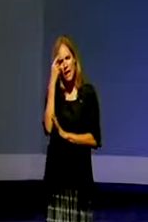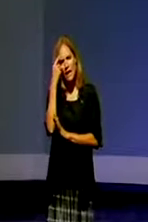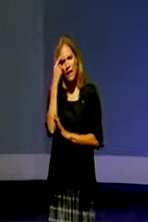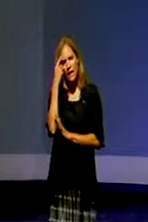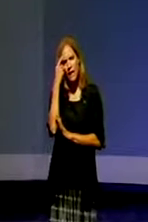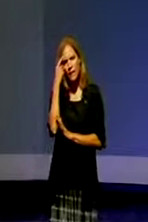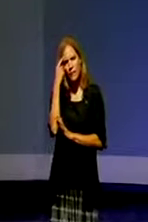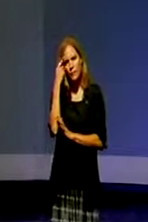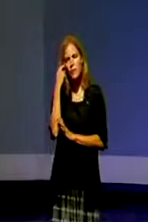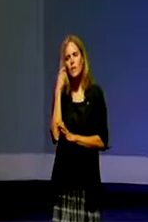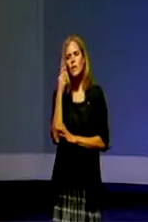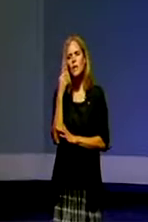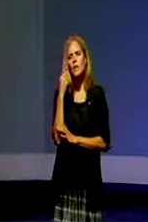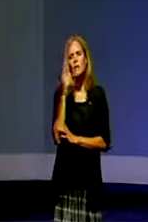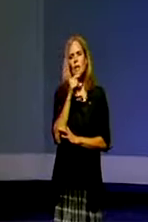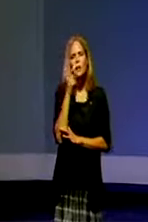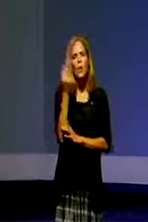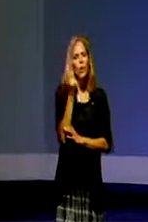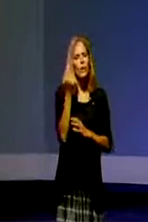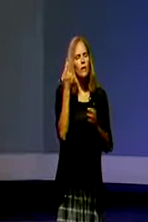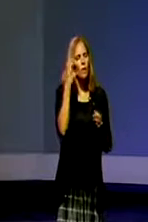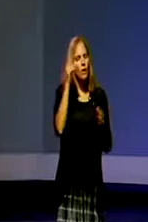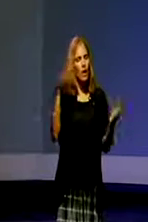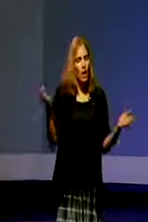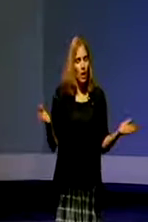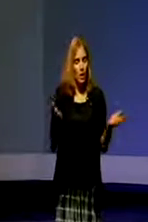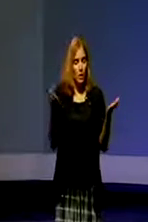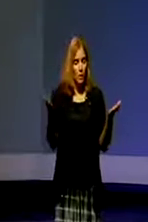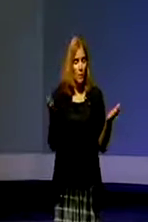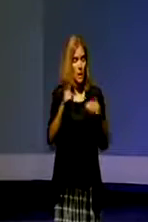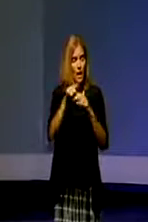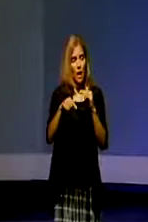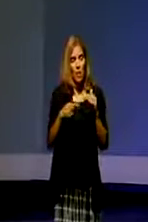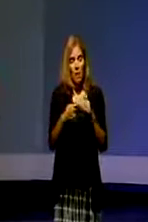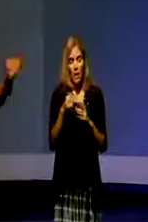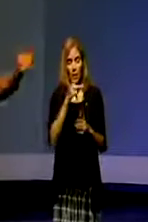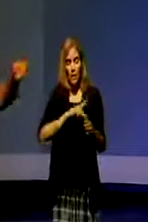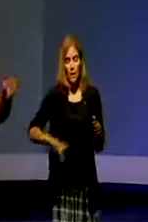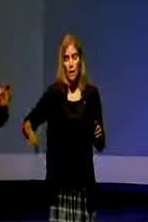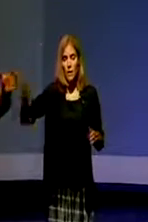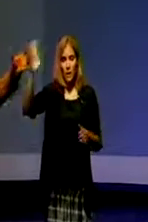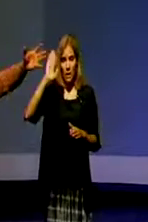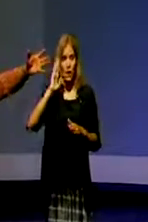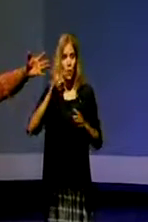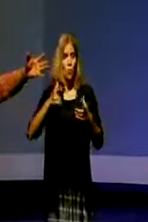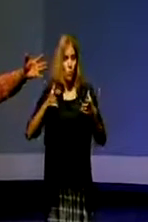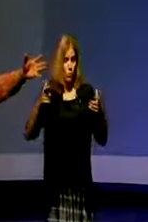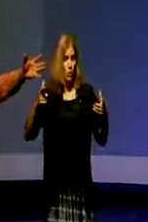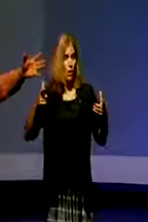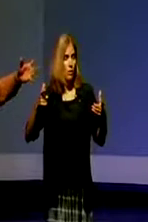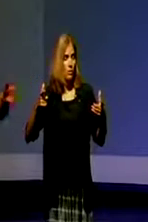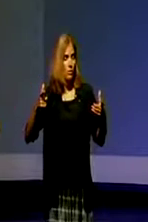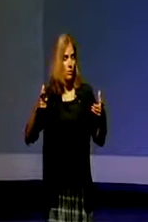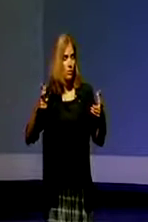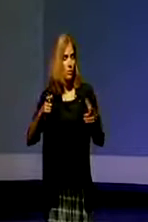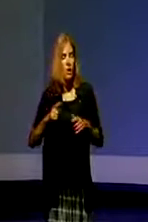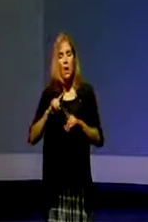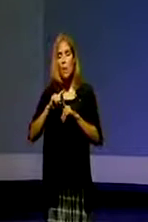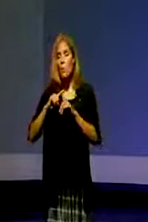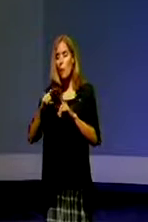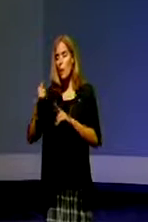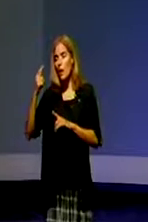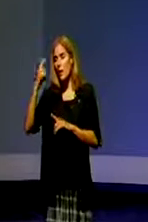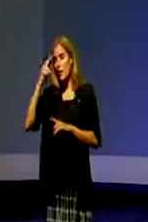us not only encouragement about the kingdom of God, hey, it is growing, it will grow, but I think